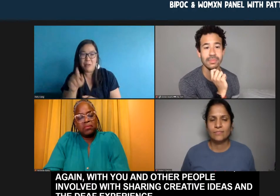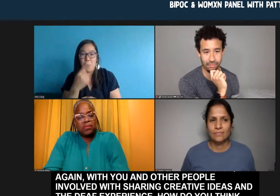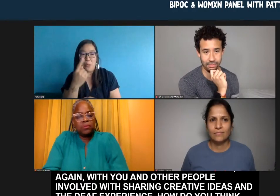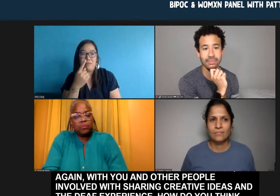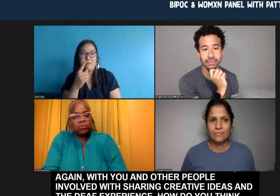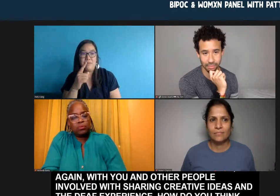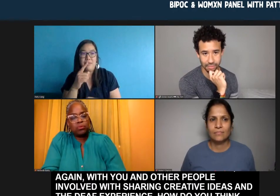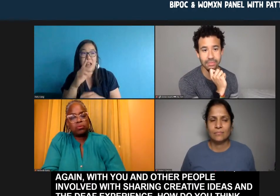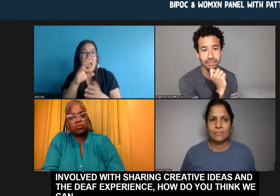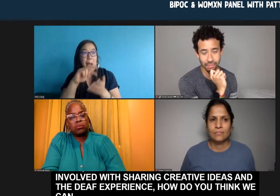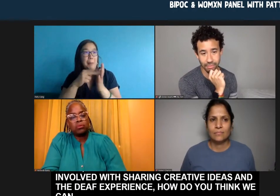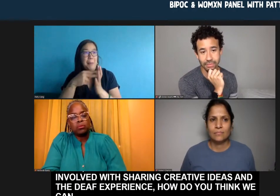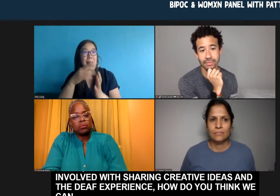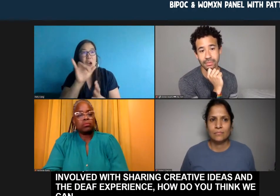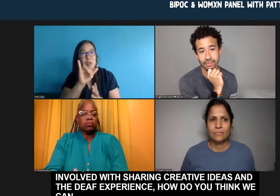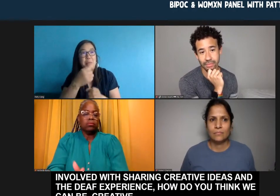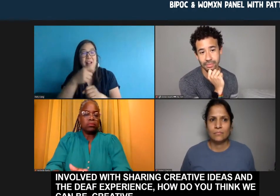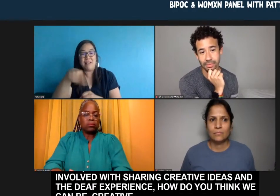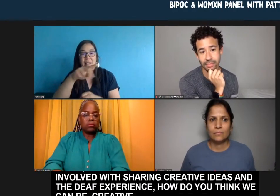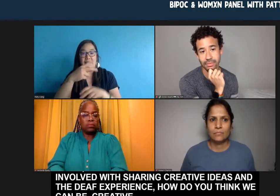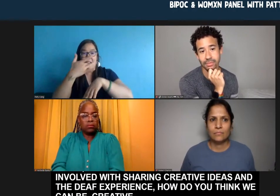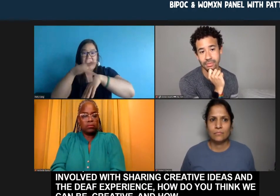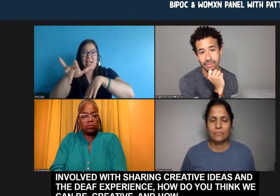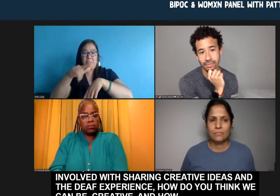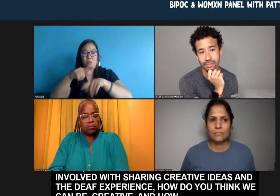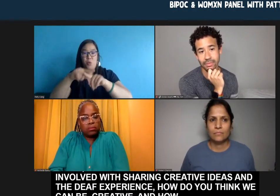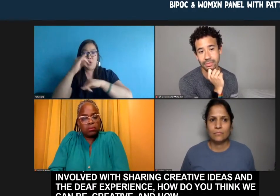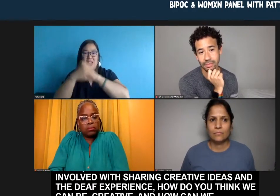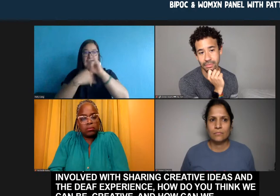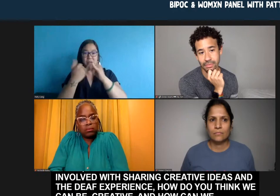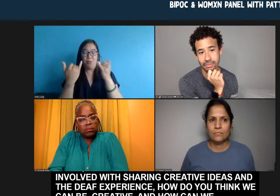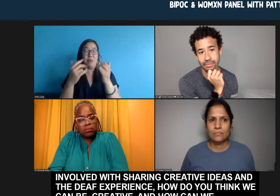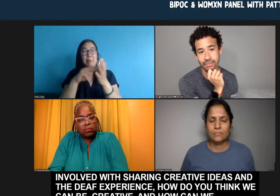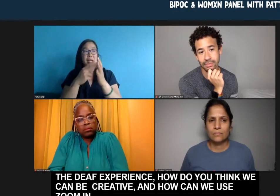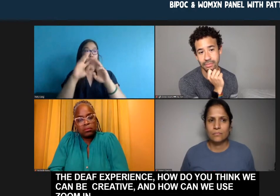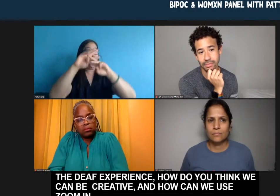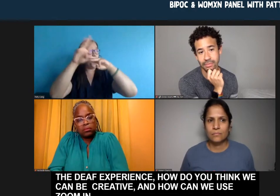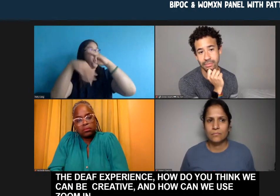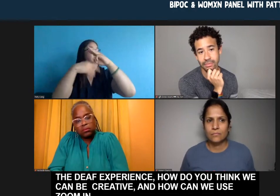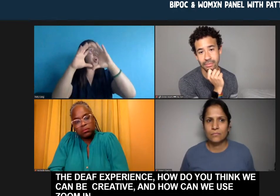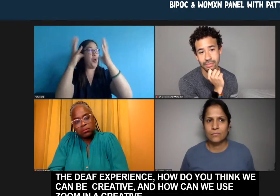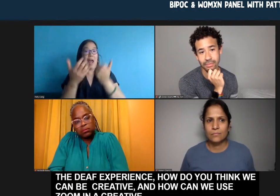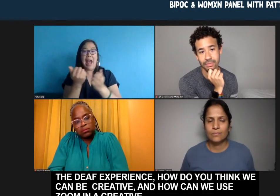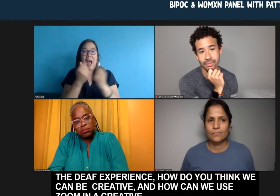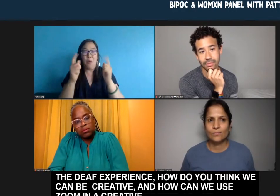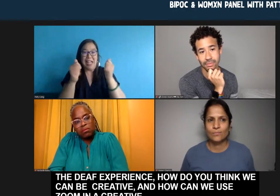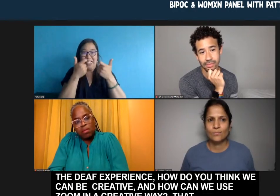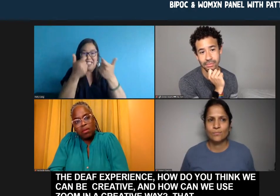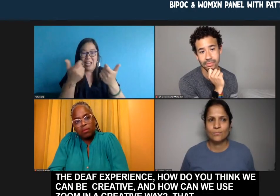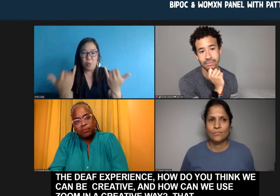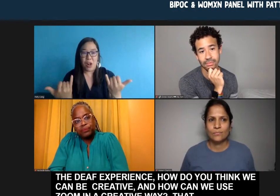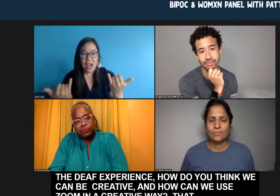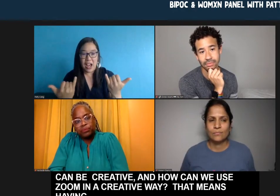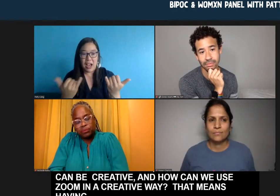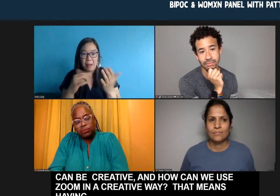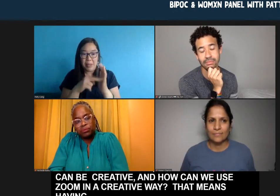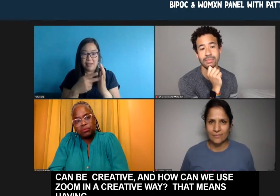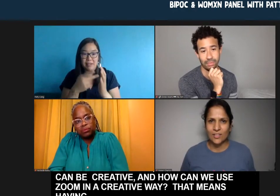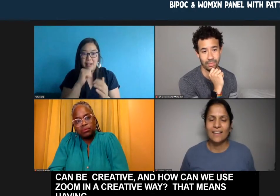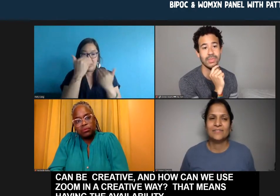can use Zoom in a creative way? So that means, like, again, having the availability to, on a global scale, you know,